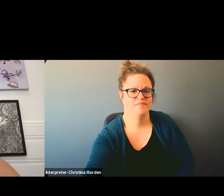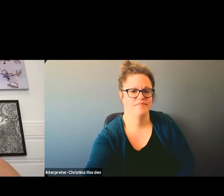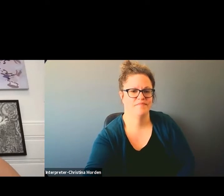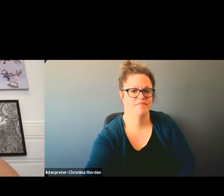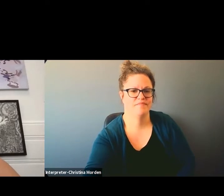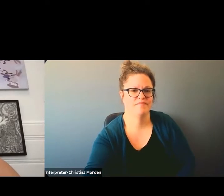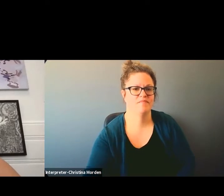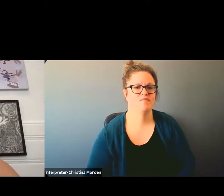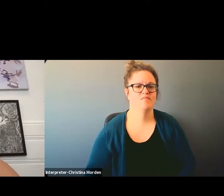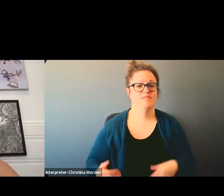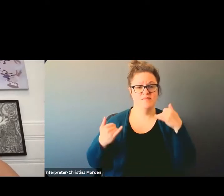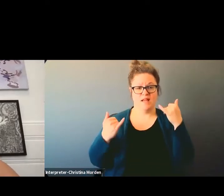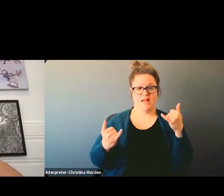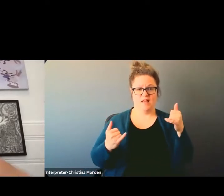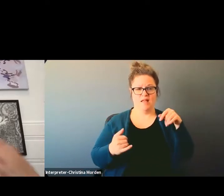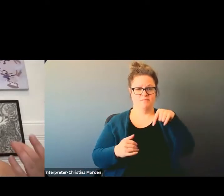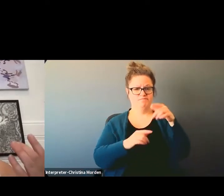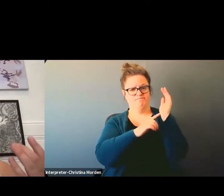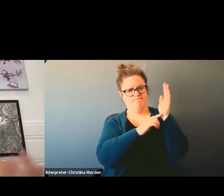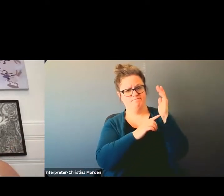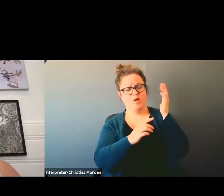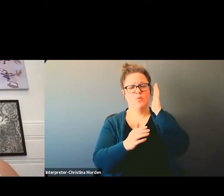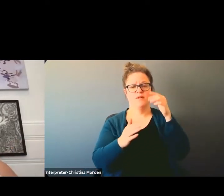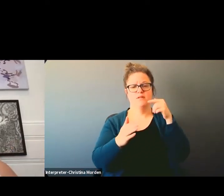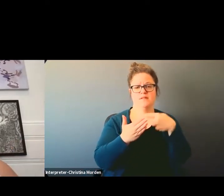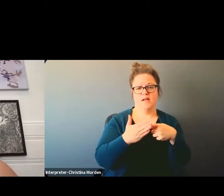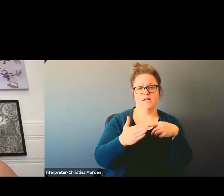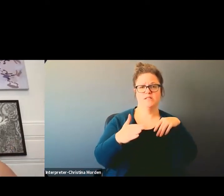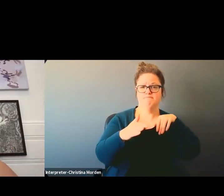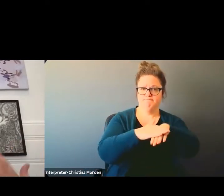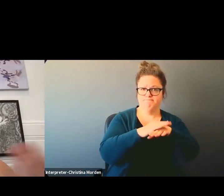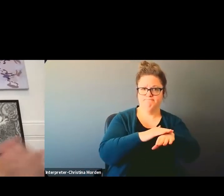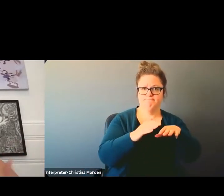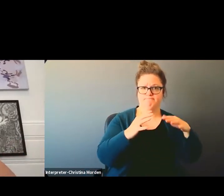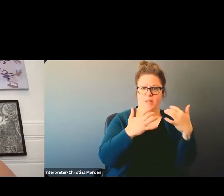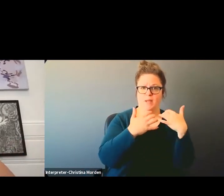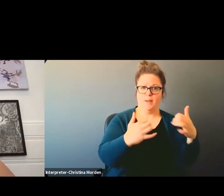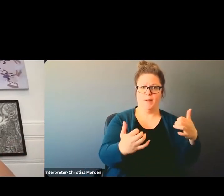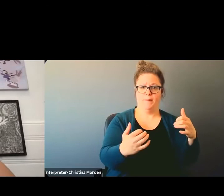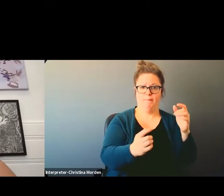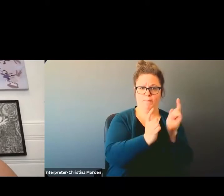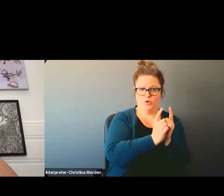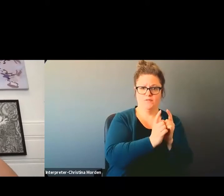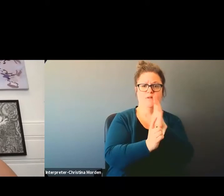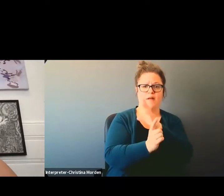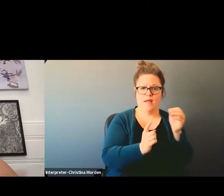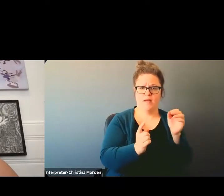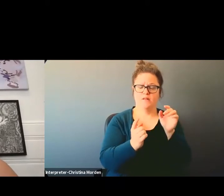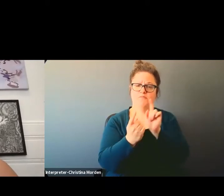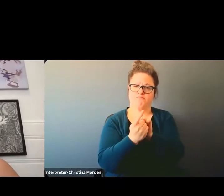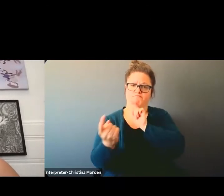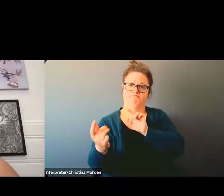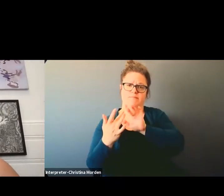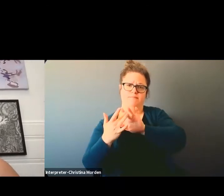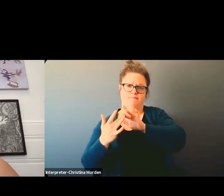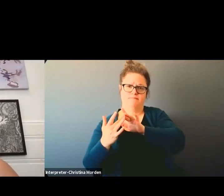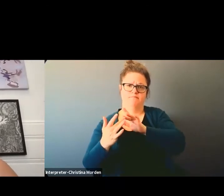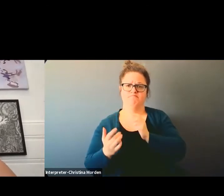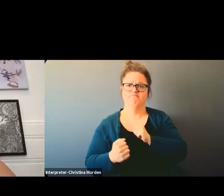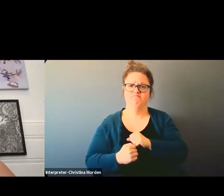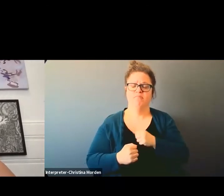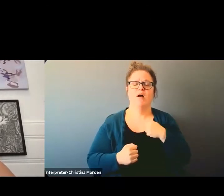I will be talking about accessibility both in person and digitally for different disability groups. I'm going to be focusing